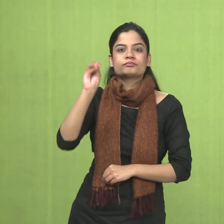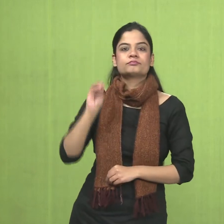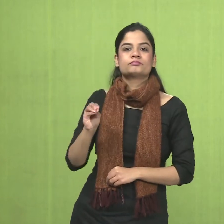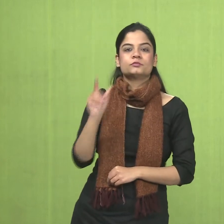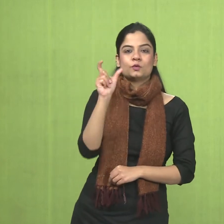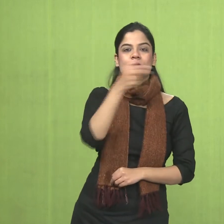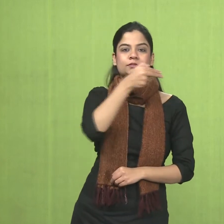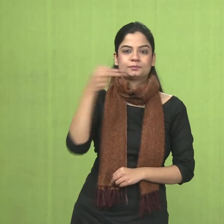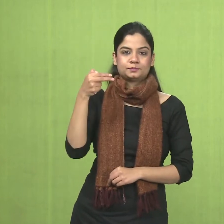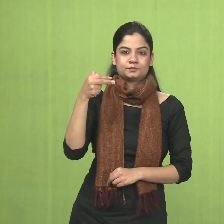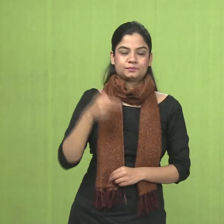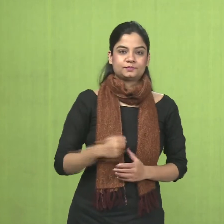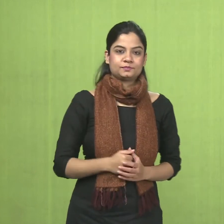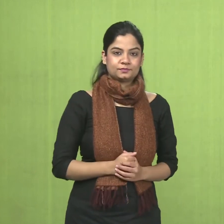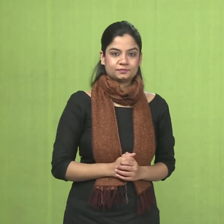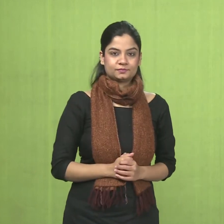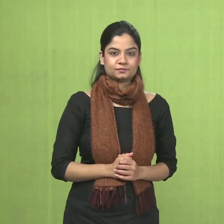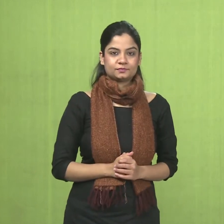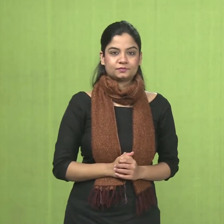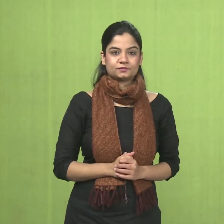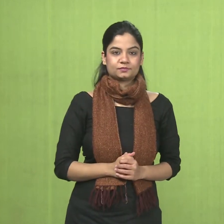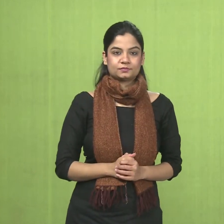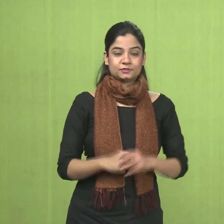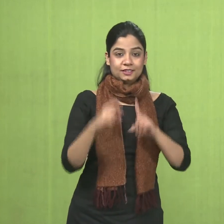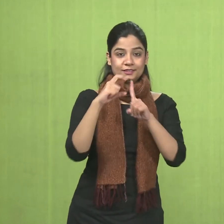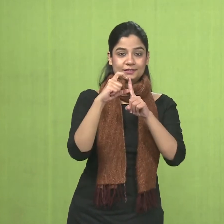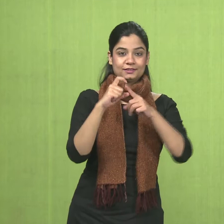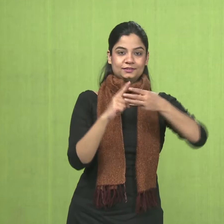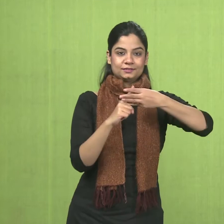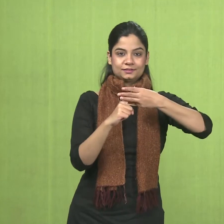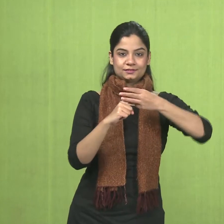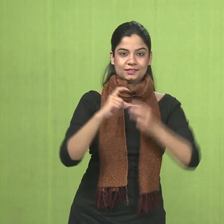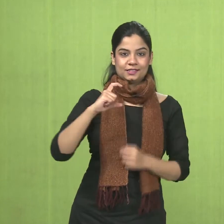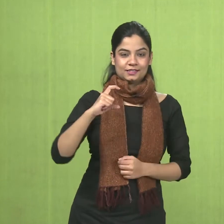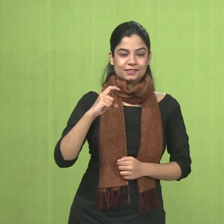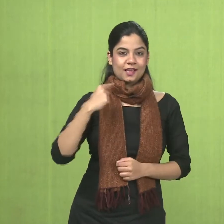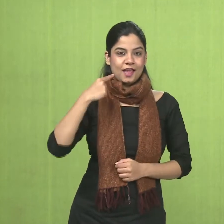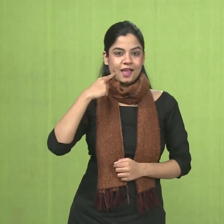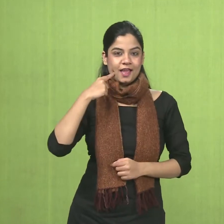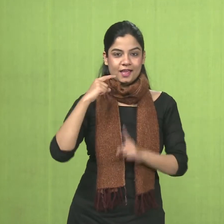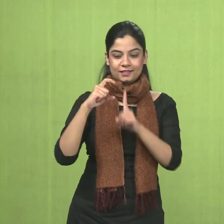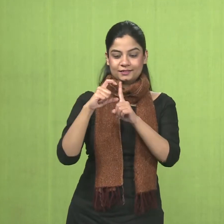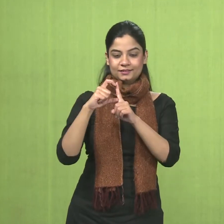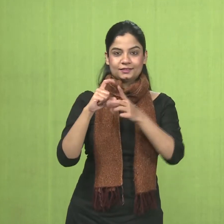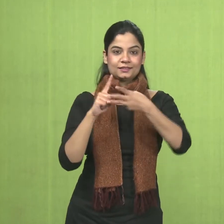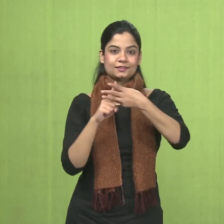Decide. To come and bring to a resolution in the mind for consideration as a